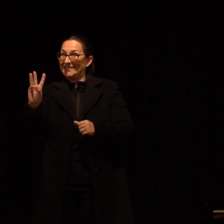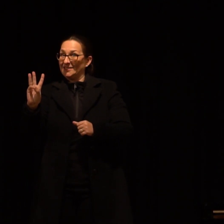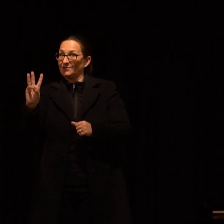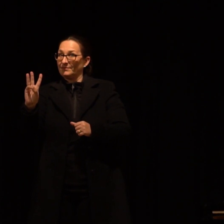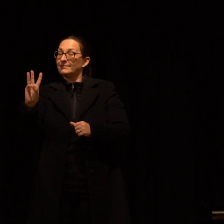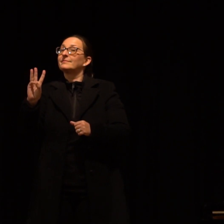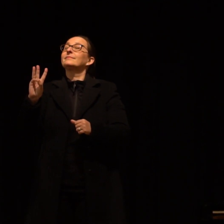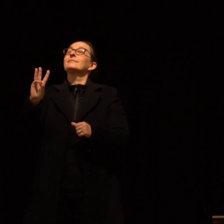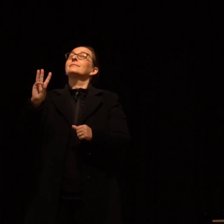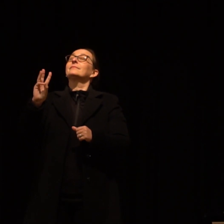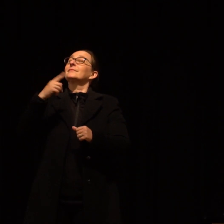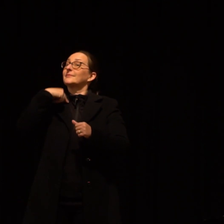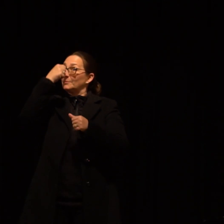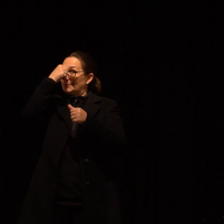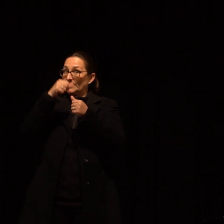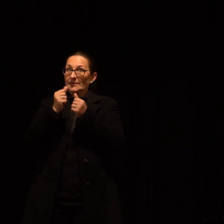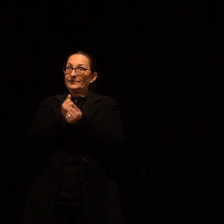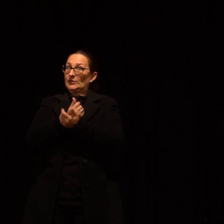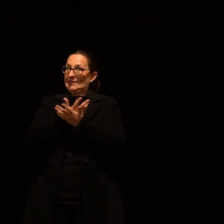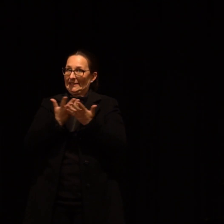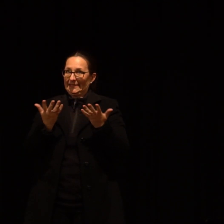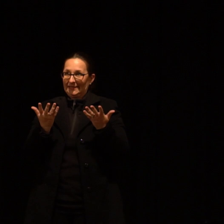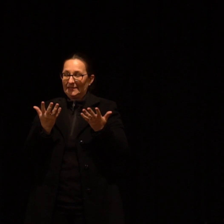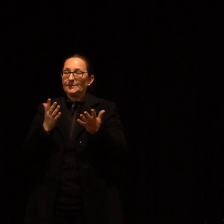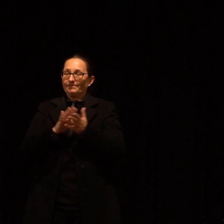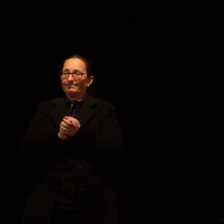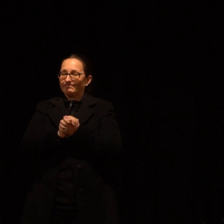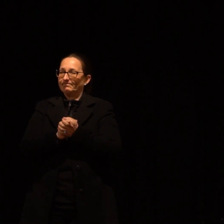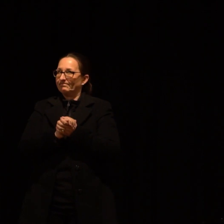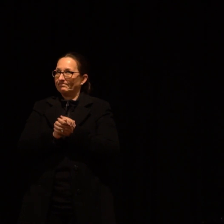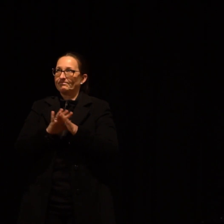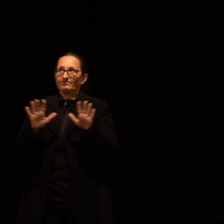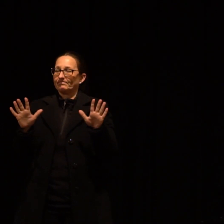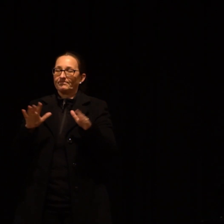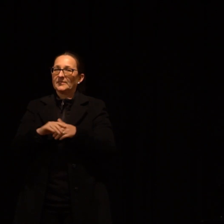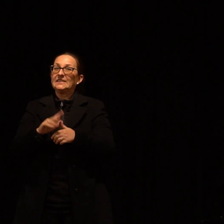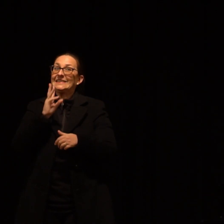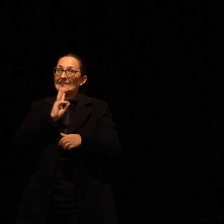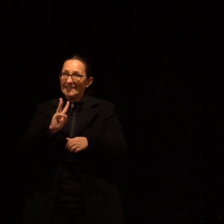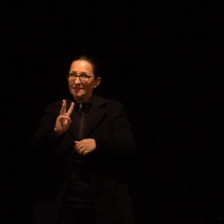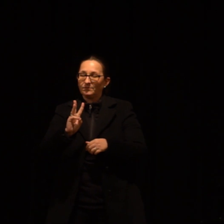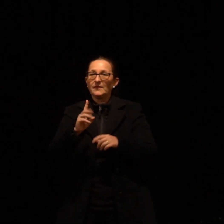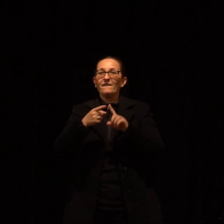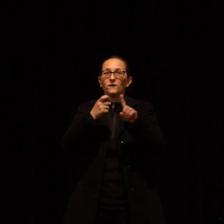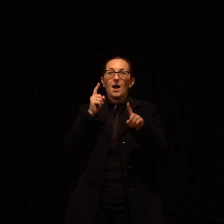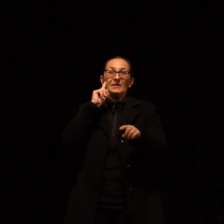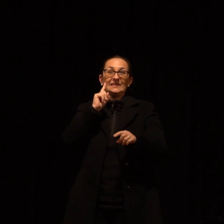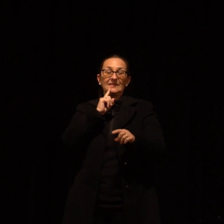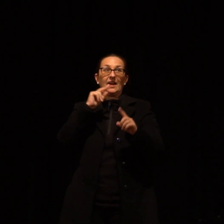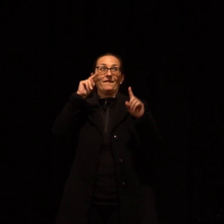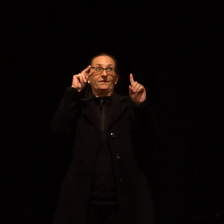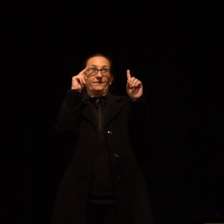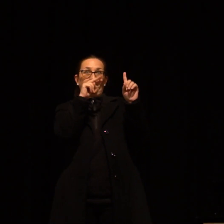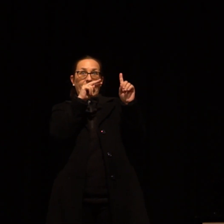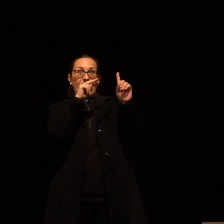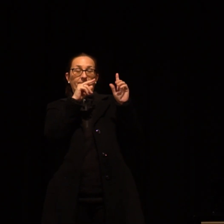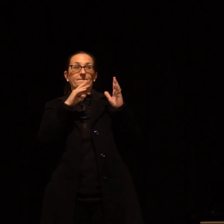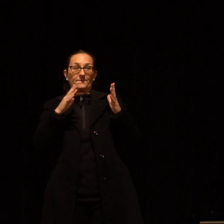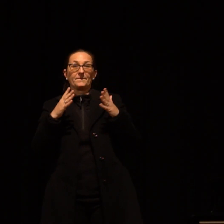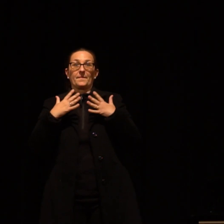Now, I was 6 years old when this story occurred. I remember everything as if it was yesterday. Now, this is